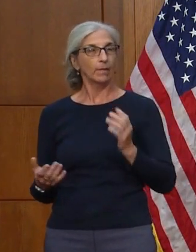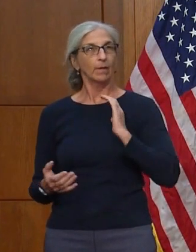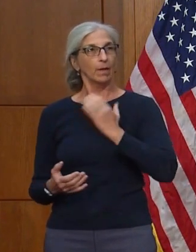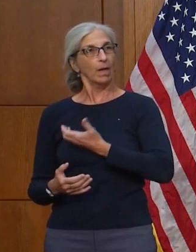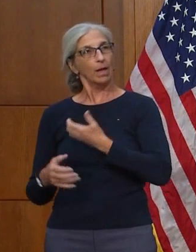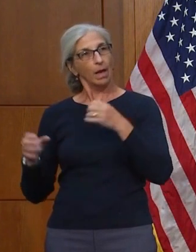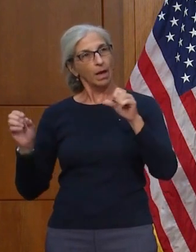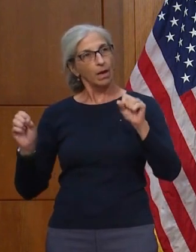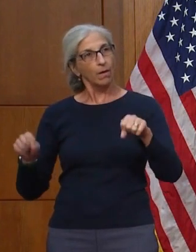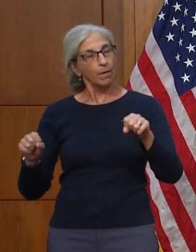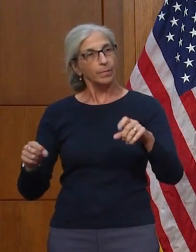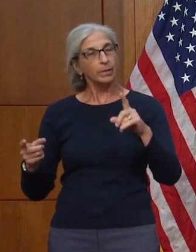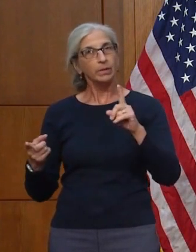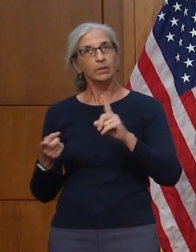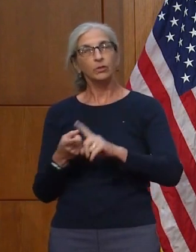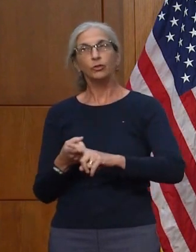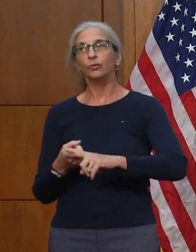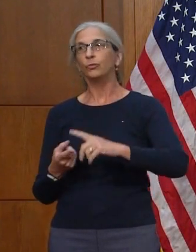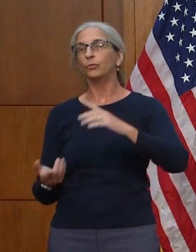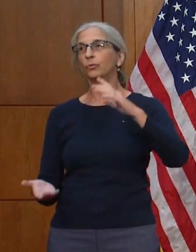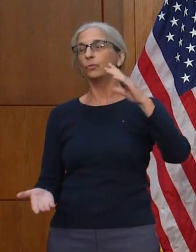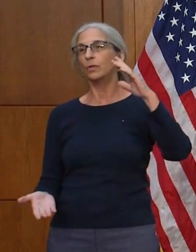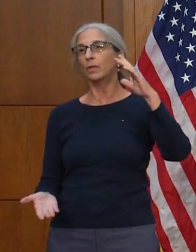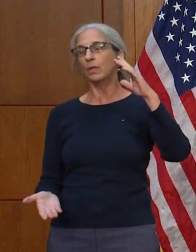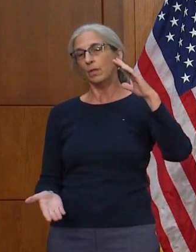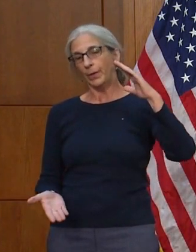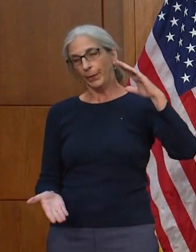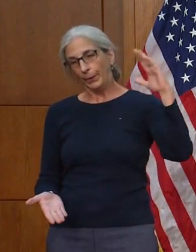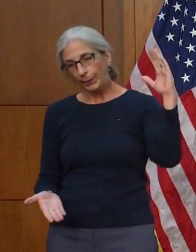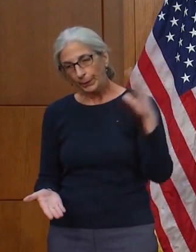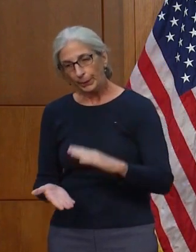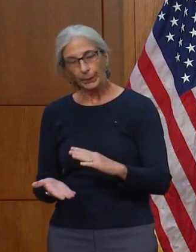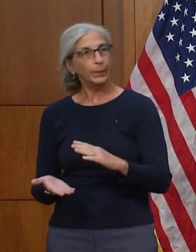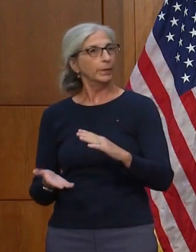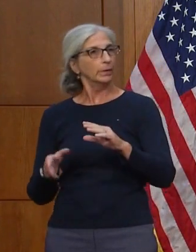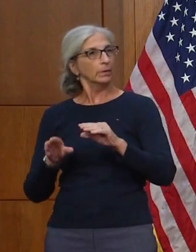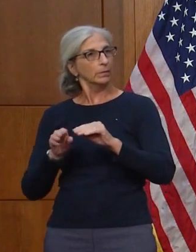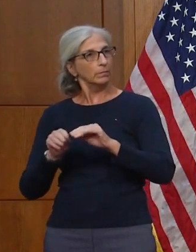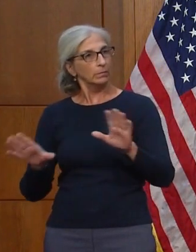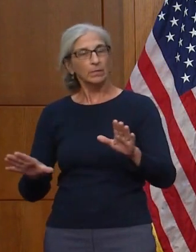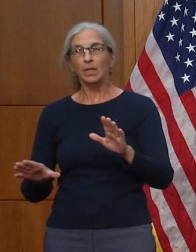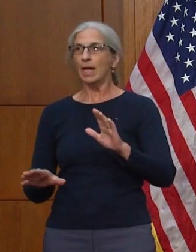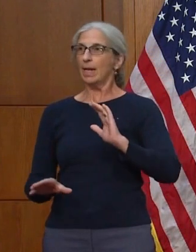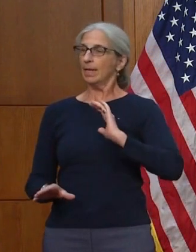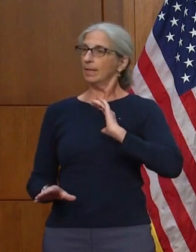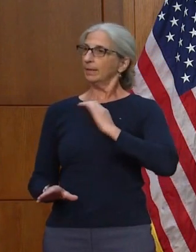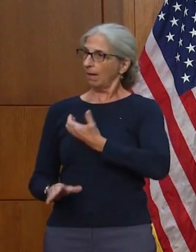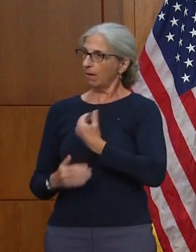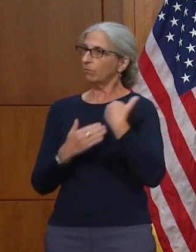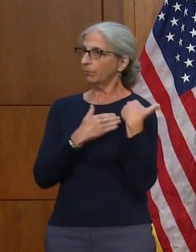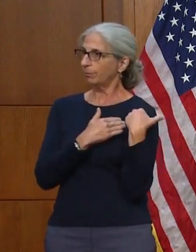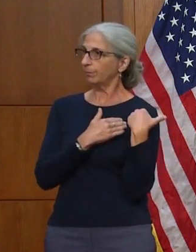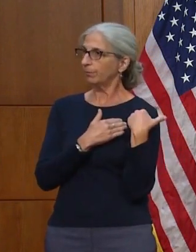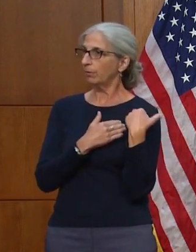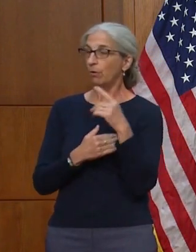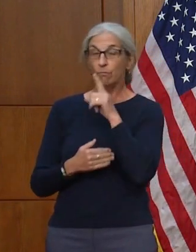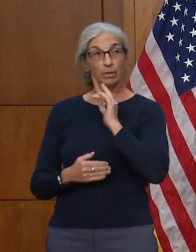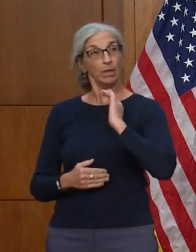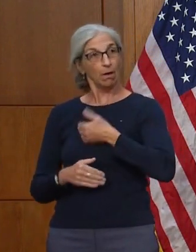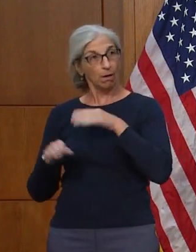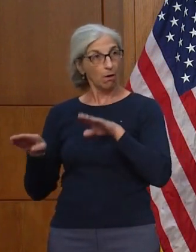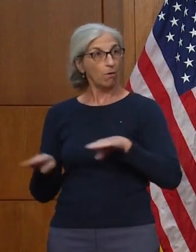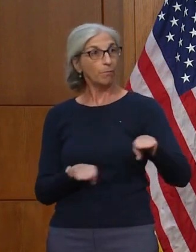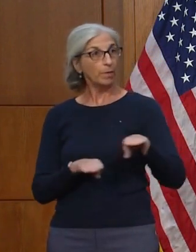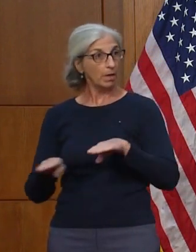ability to get this pandemic under control, it's in our hands, and it's all about our behavior, and it's all